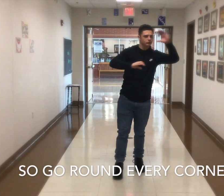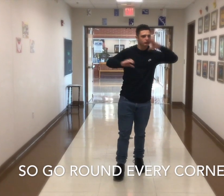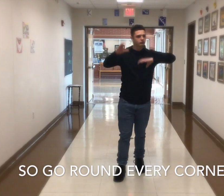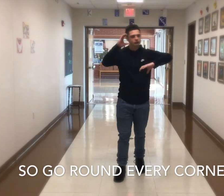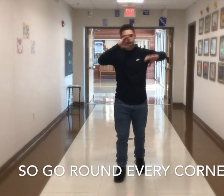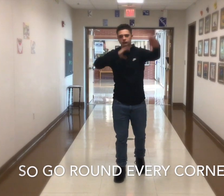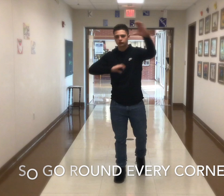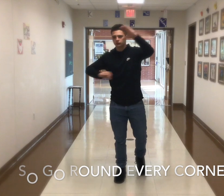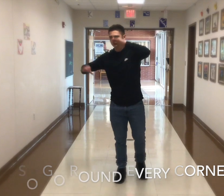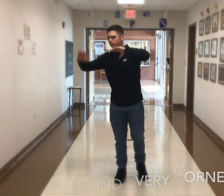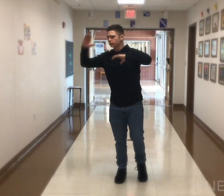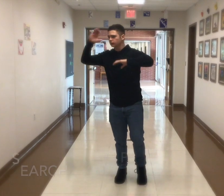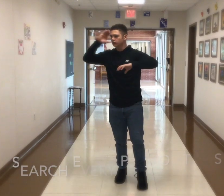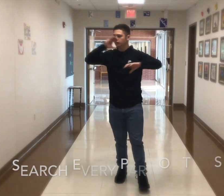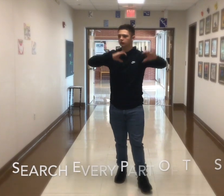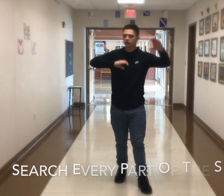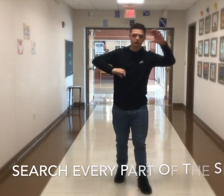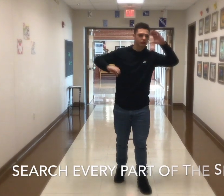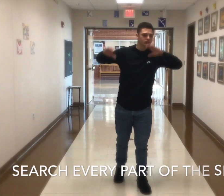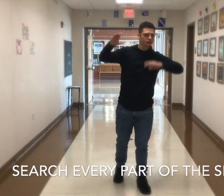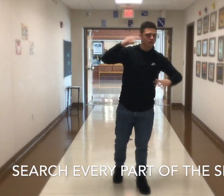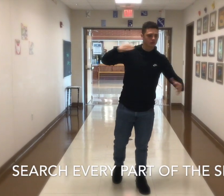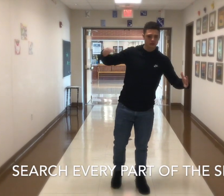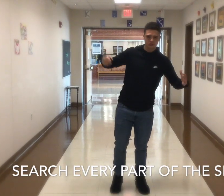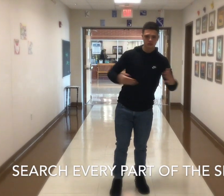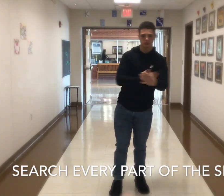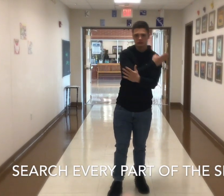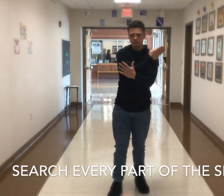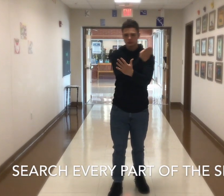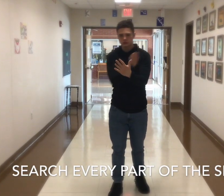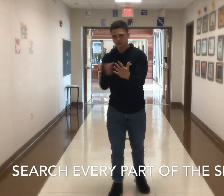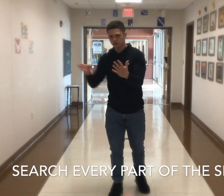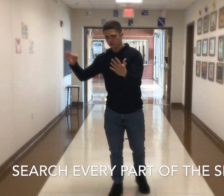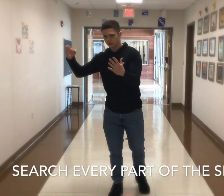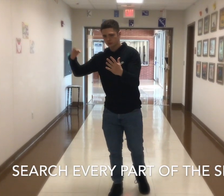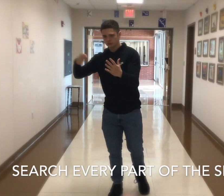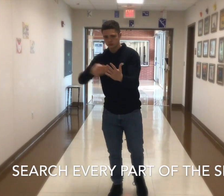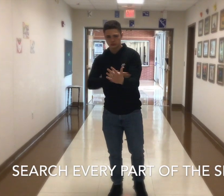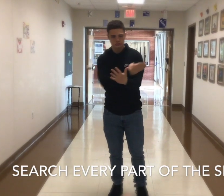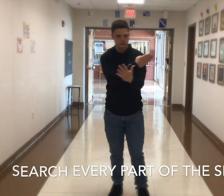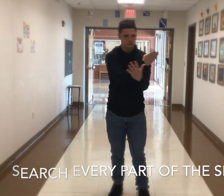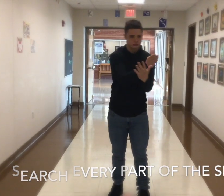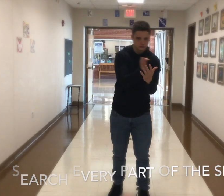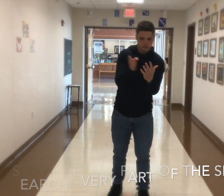every corner, search every part of the sky.